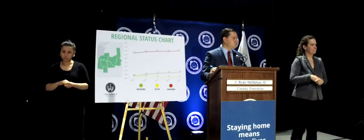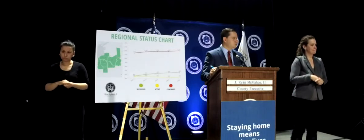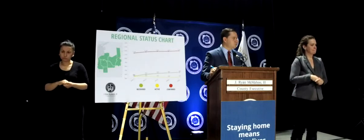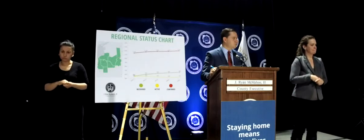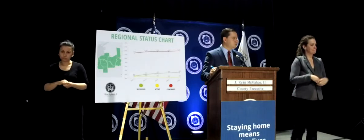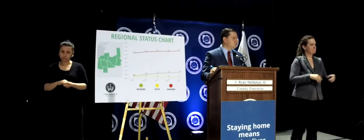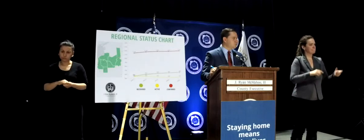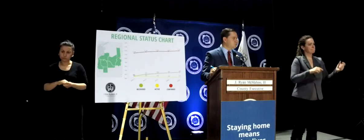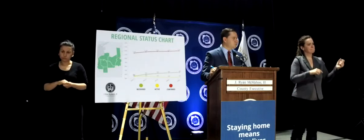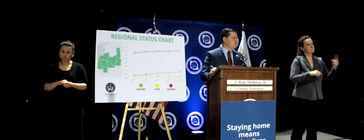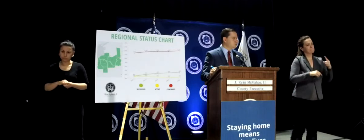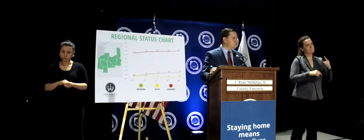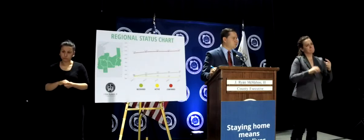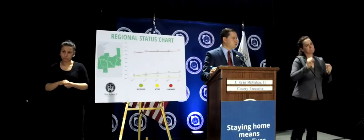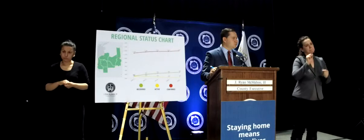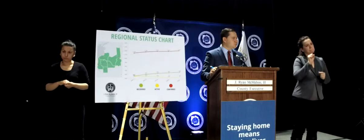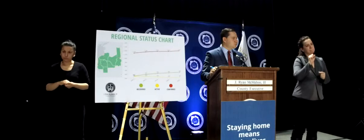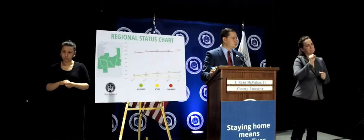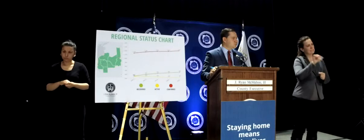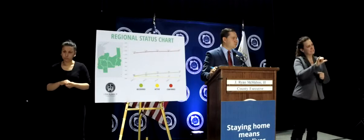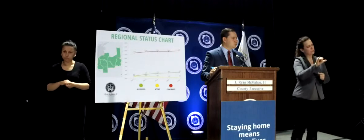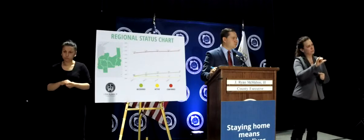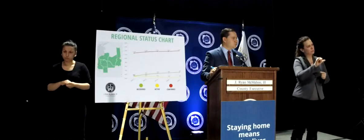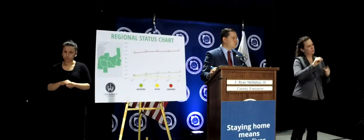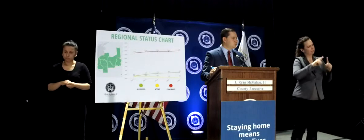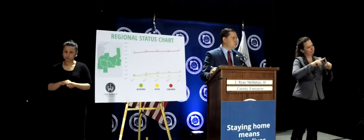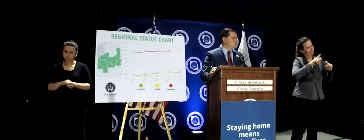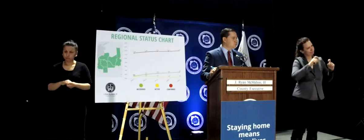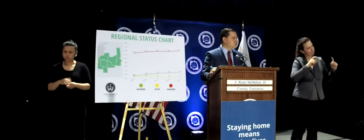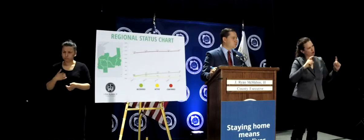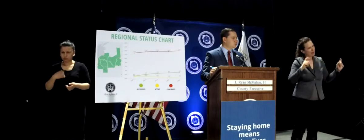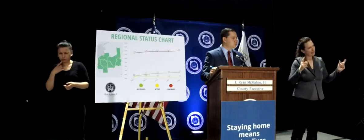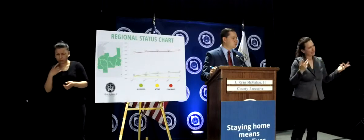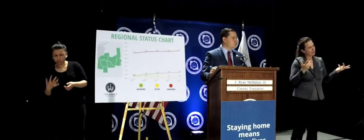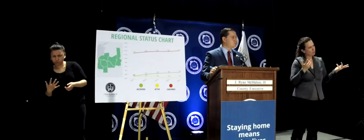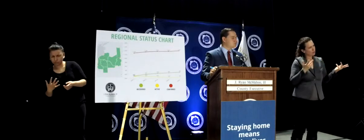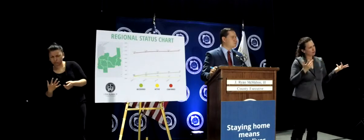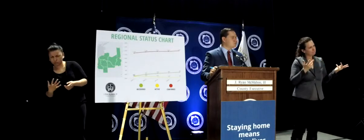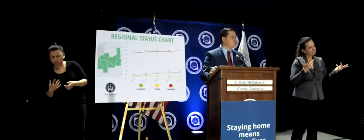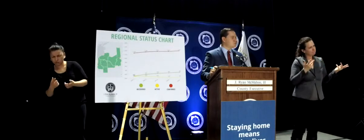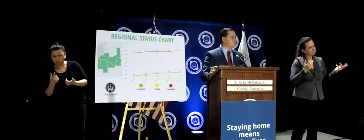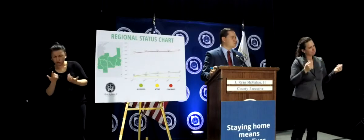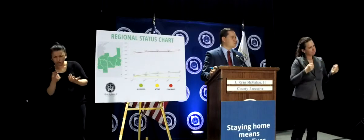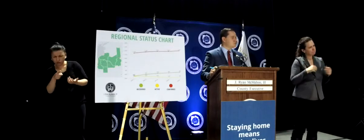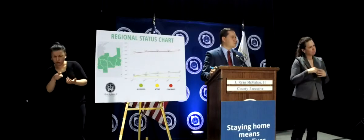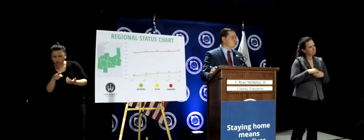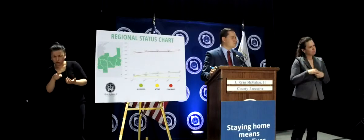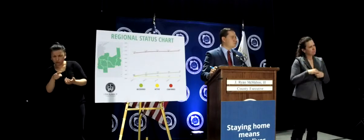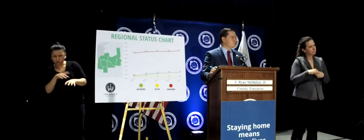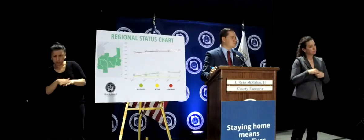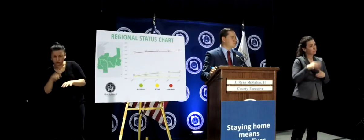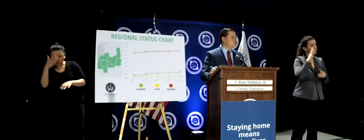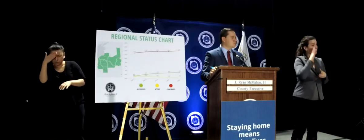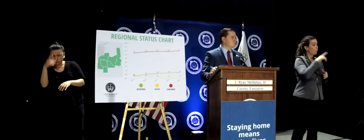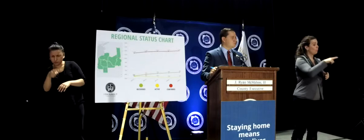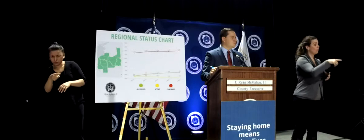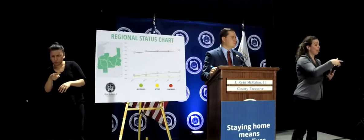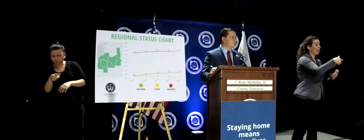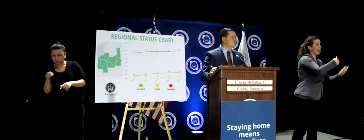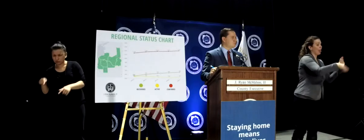is mostly the result of affiliated cases at certain, or is